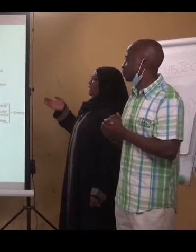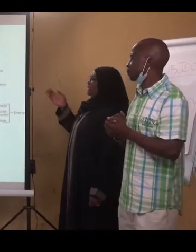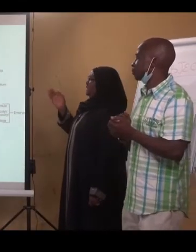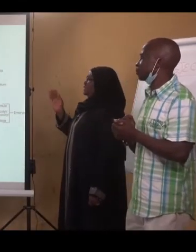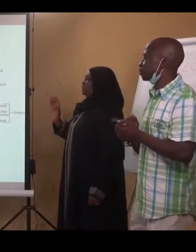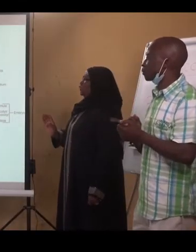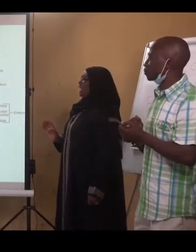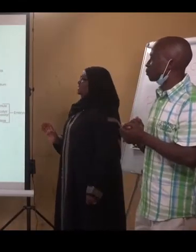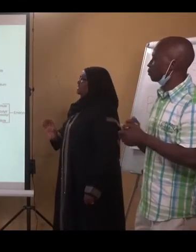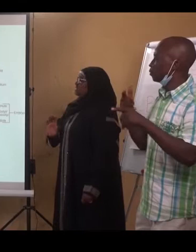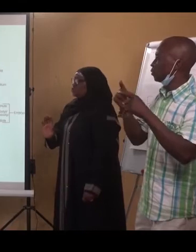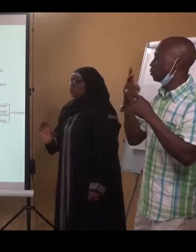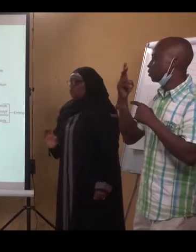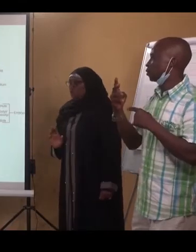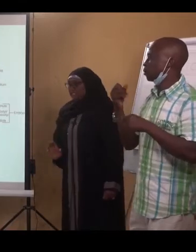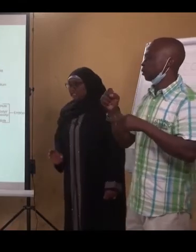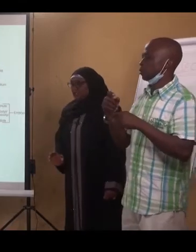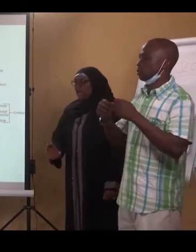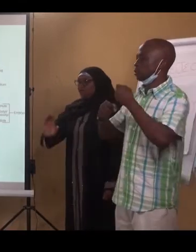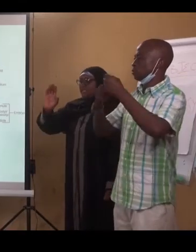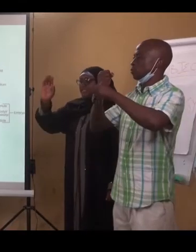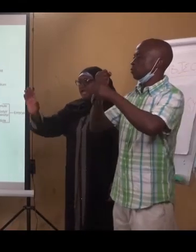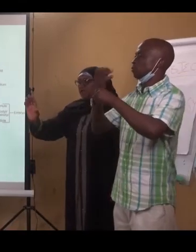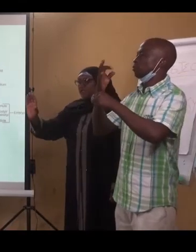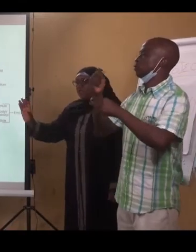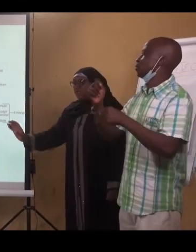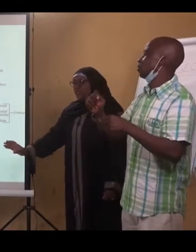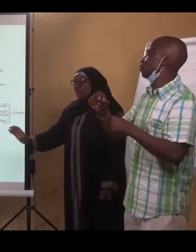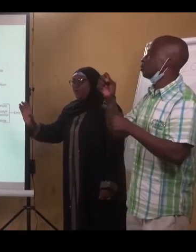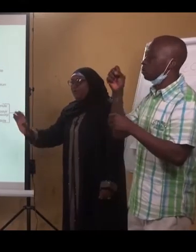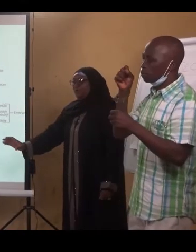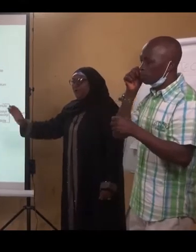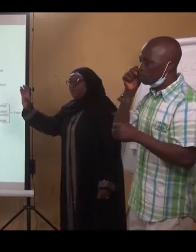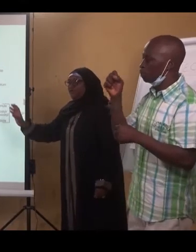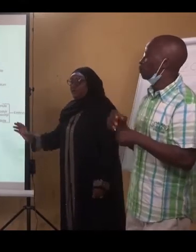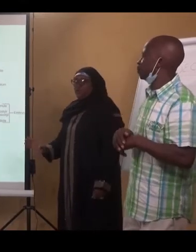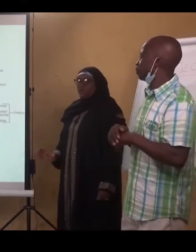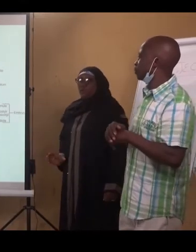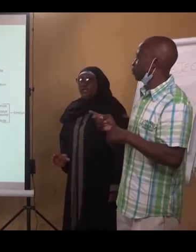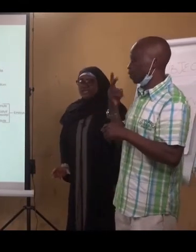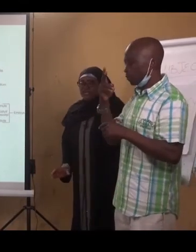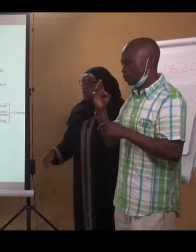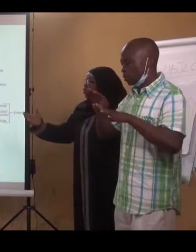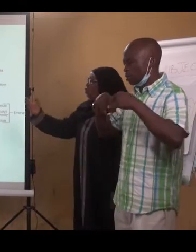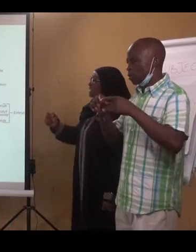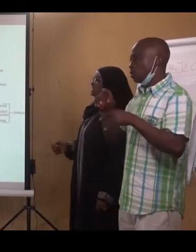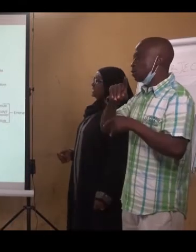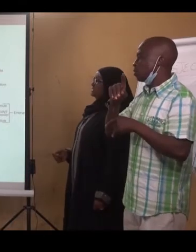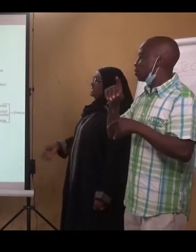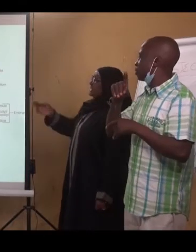let us look at the structure of the seed. We have seen that zygote develops to embryo, embryo develops to a seed. So what is a seed? A